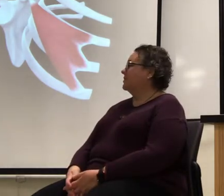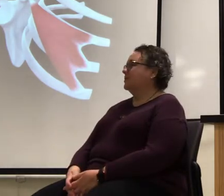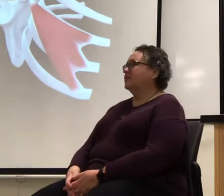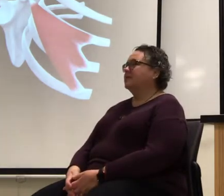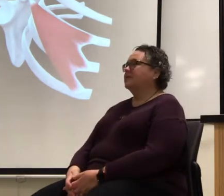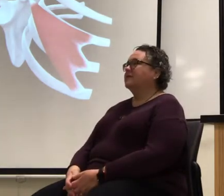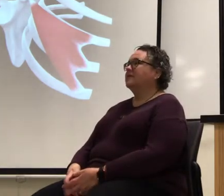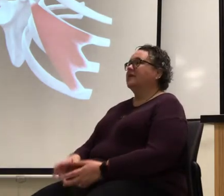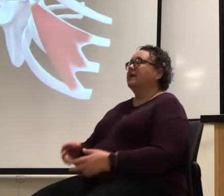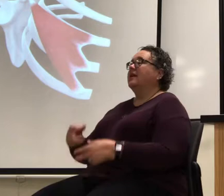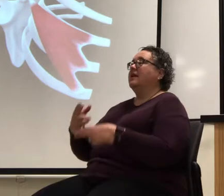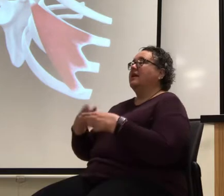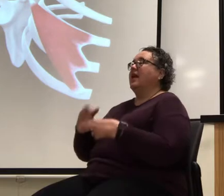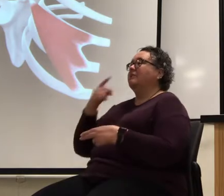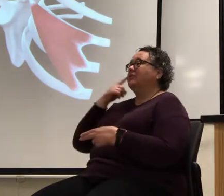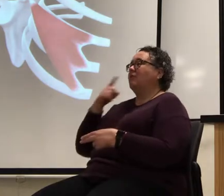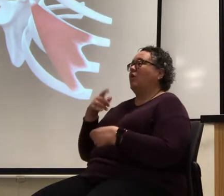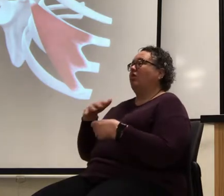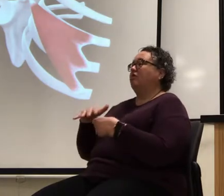Named for the region